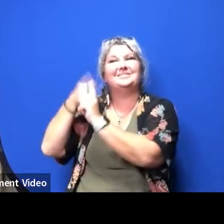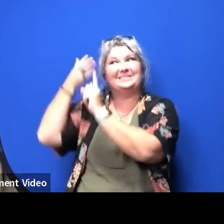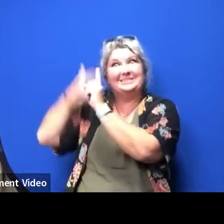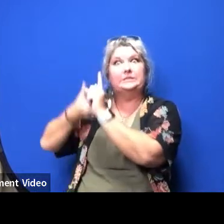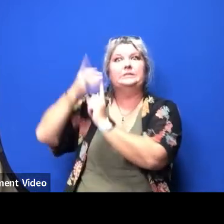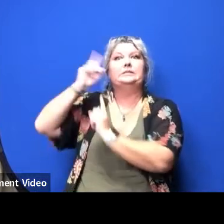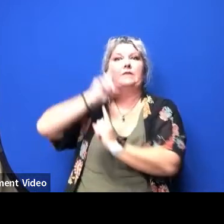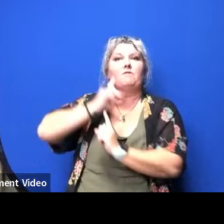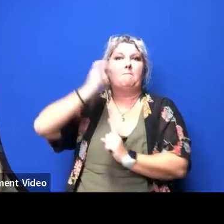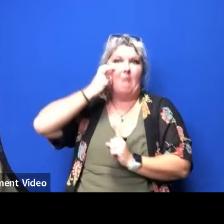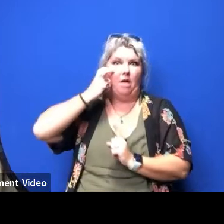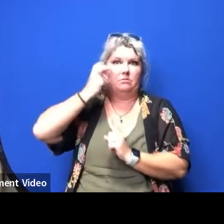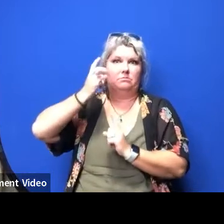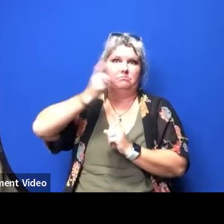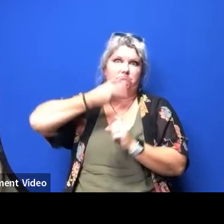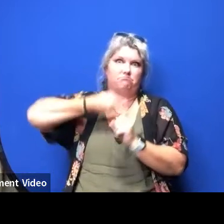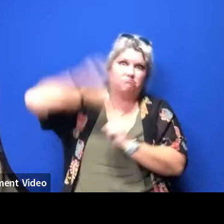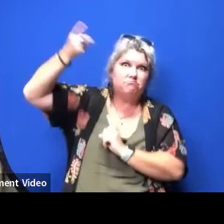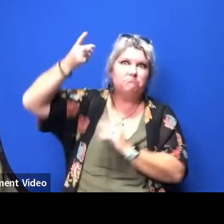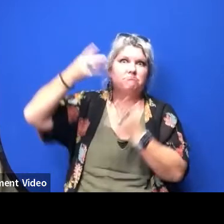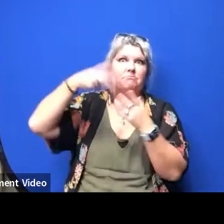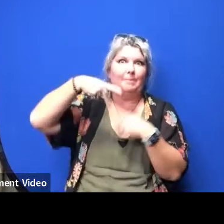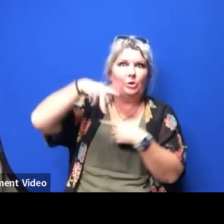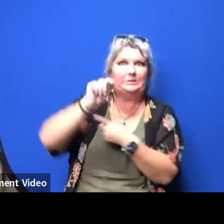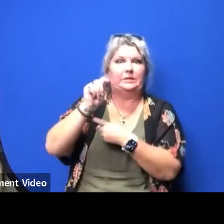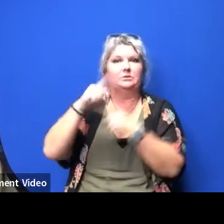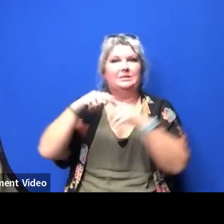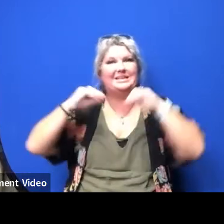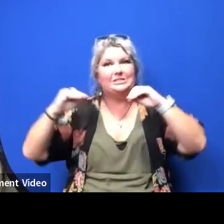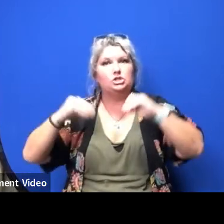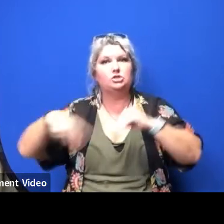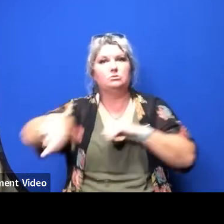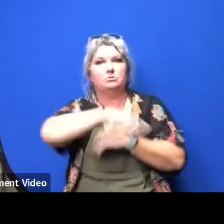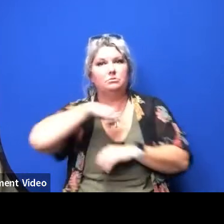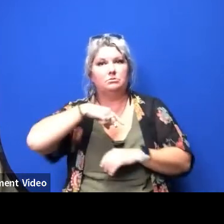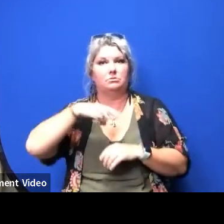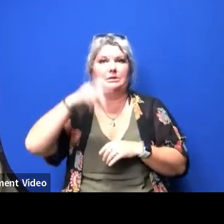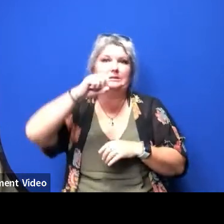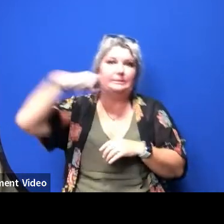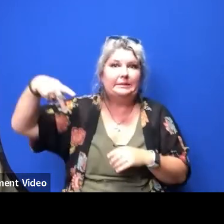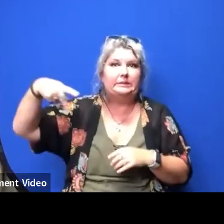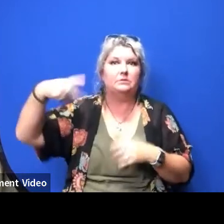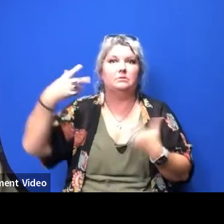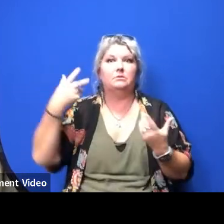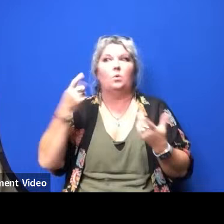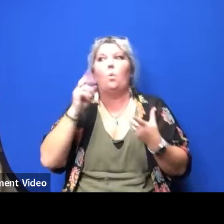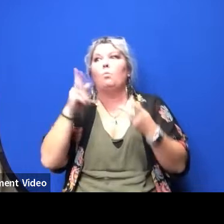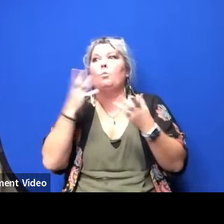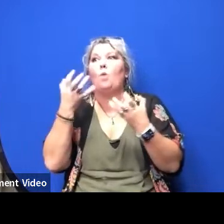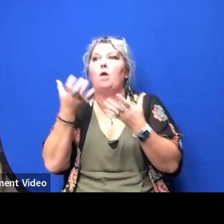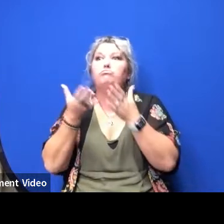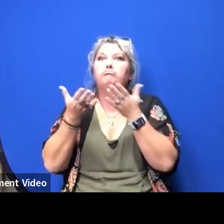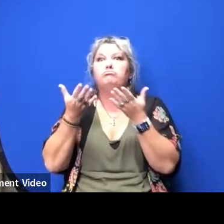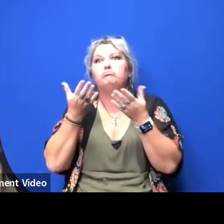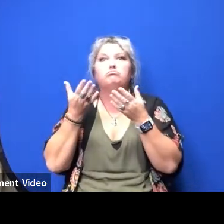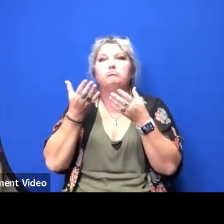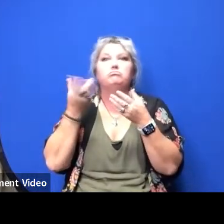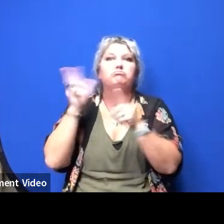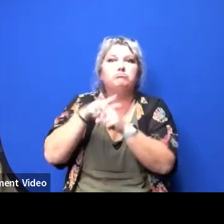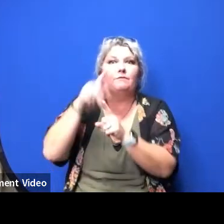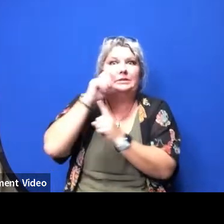should be beholden to ACDHH or COPD to educate the community about the deafblind community and